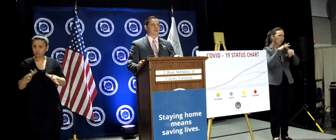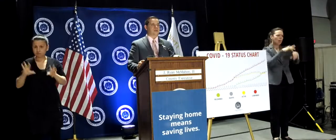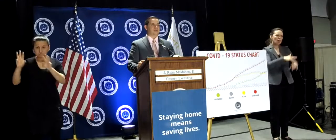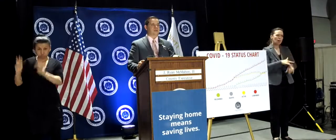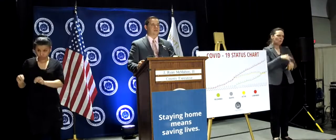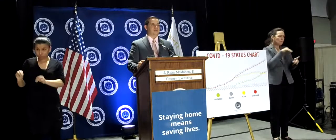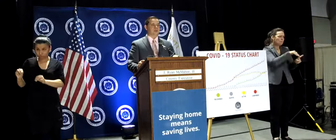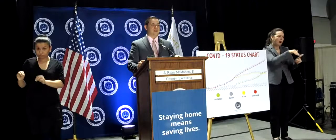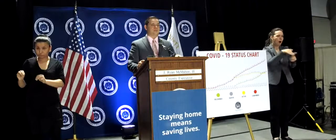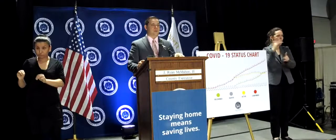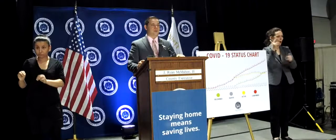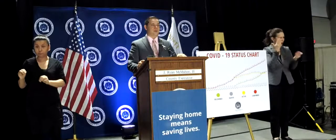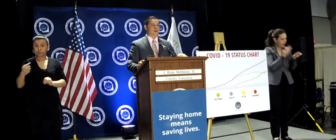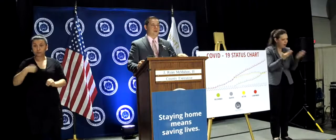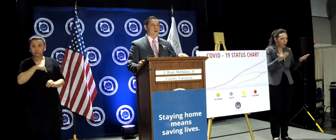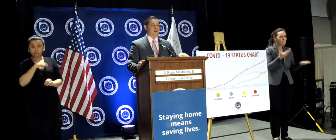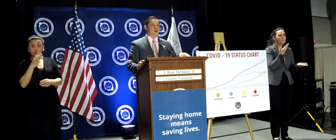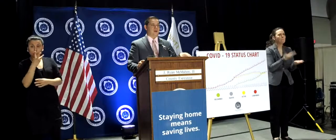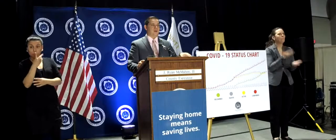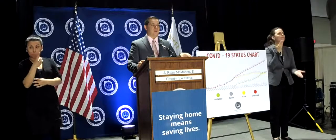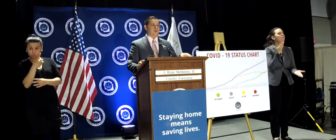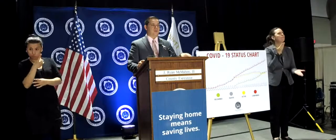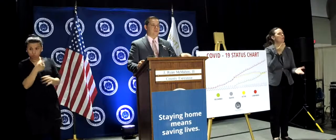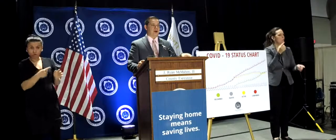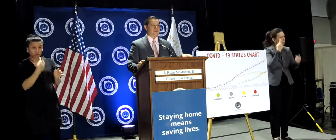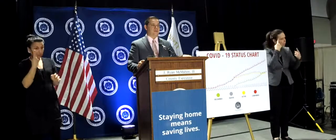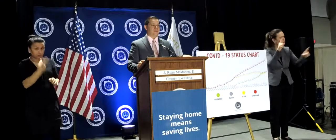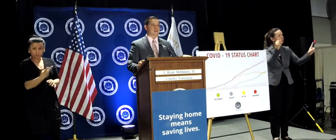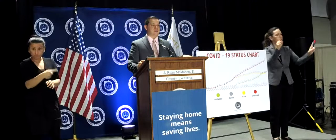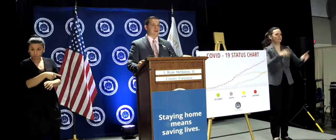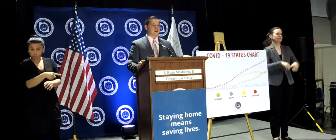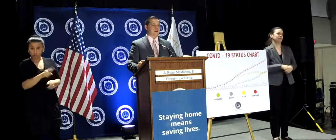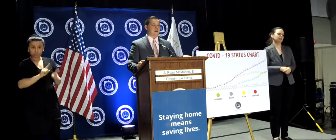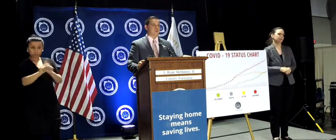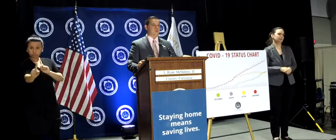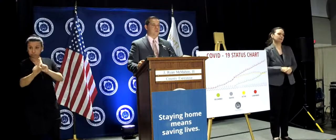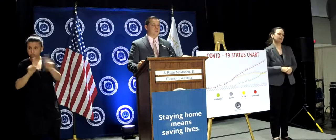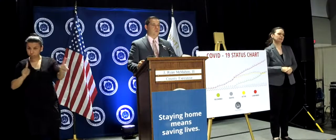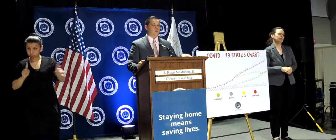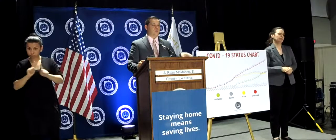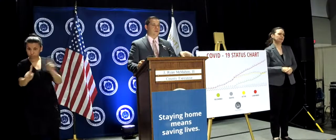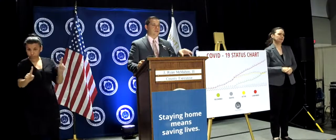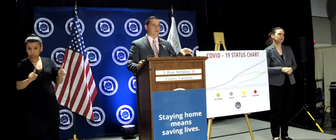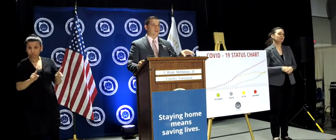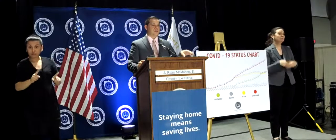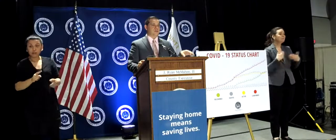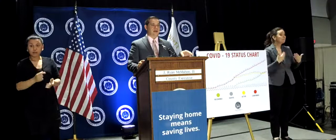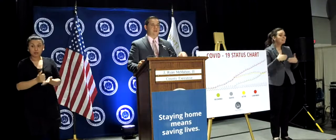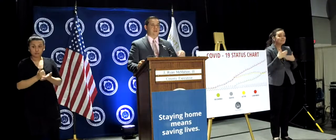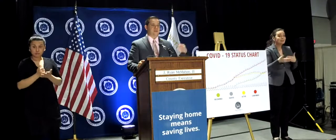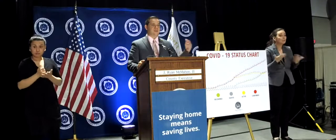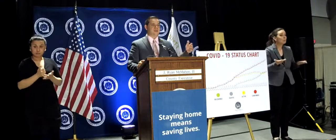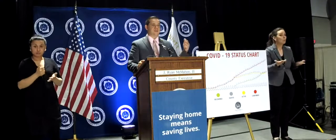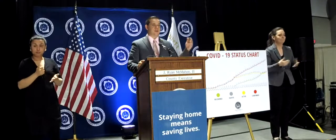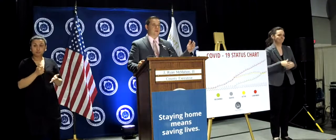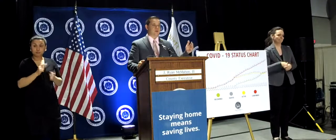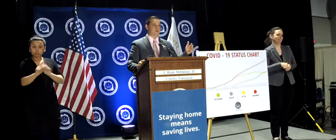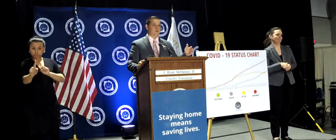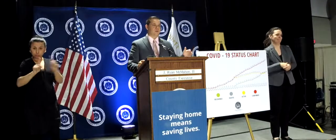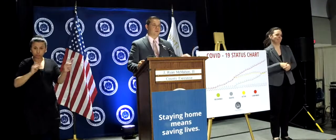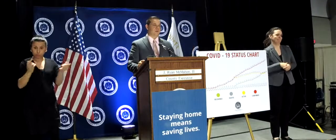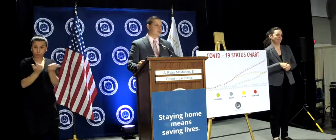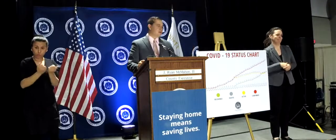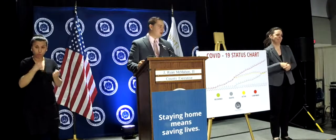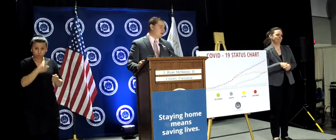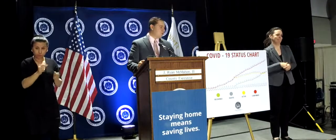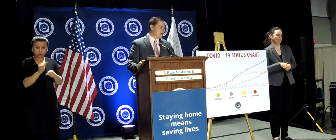we really get to the next point in this process where we continue to move this data, we continue to stay away from